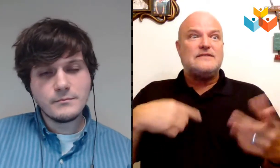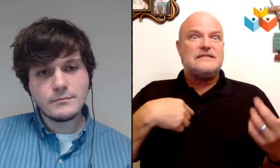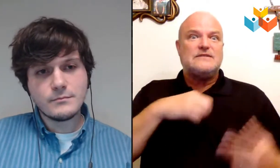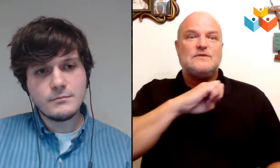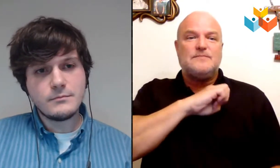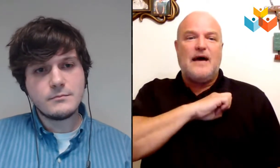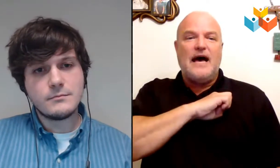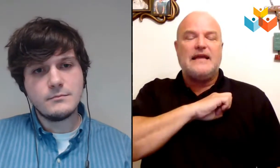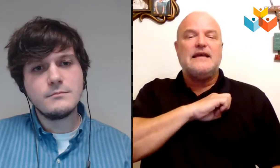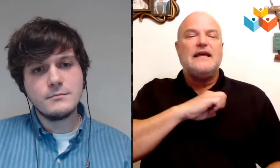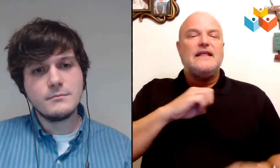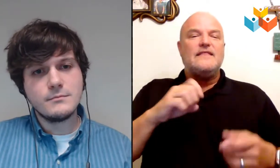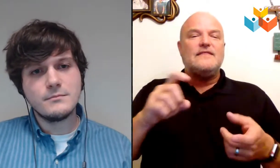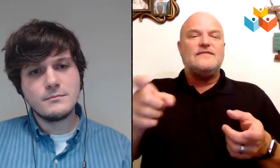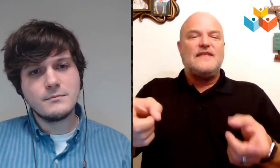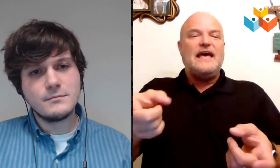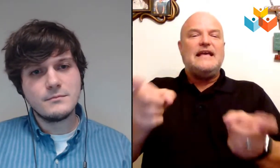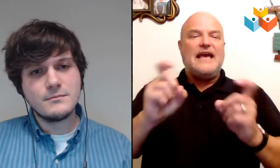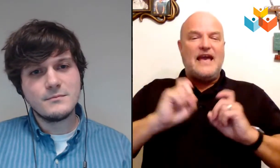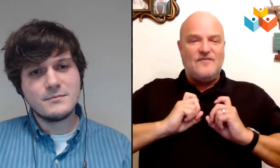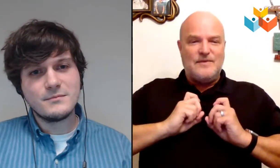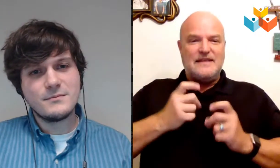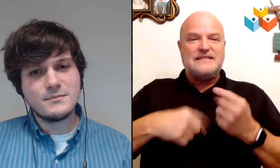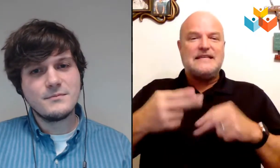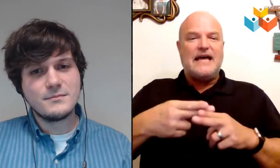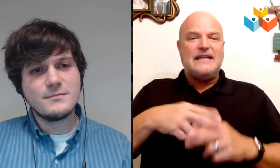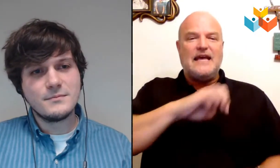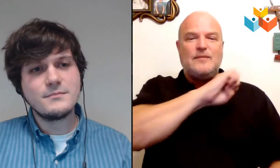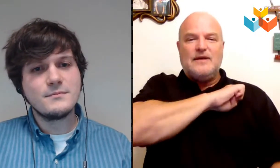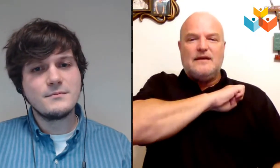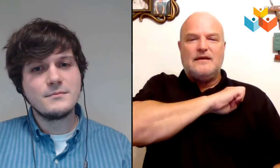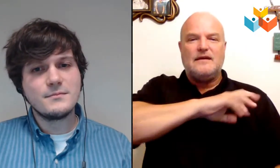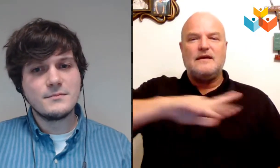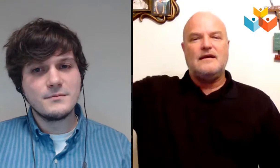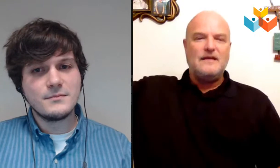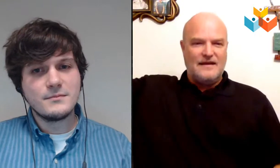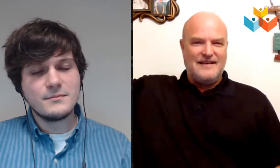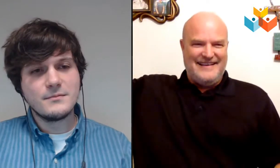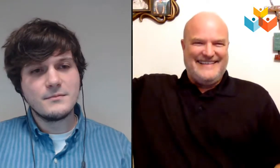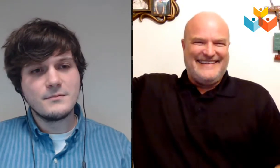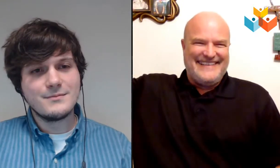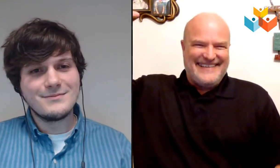went down there, since it was mine, they gave me the sign name